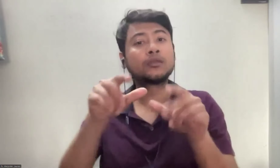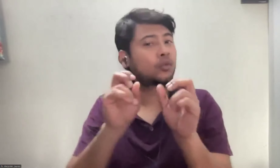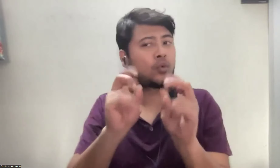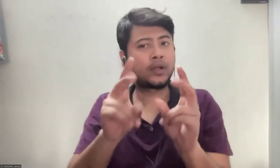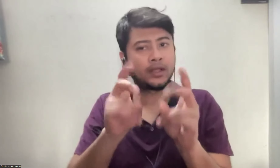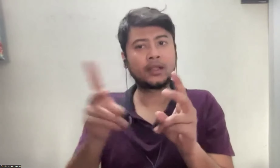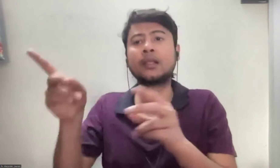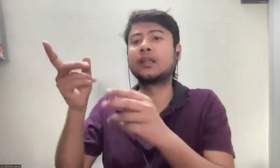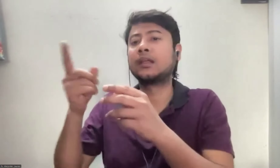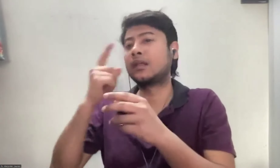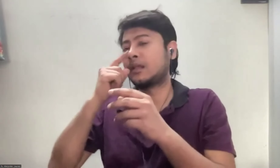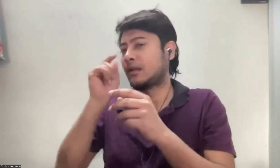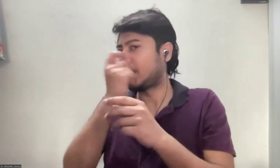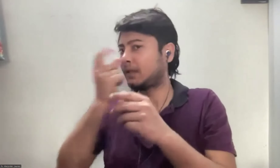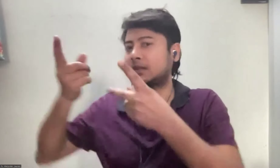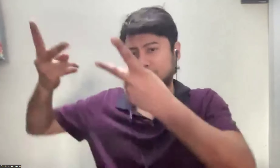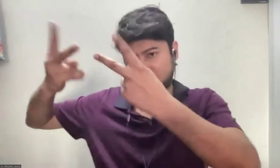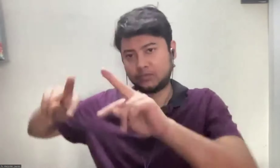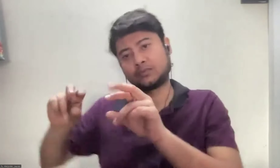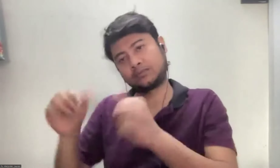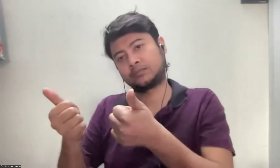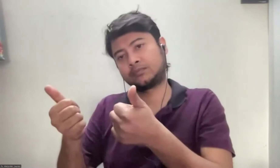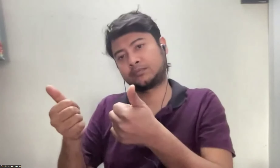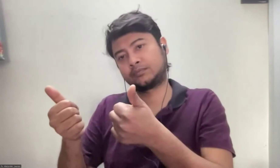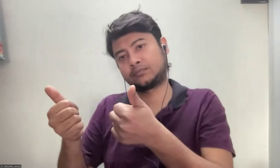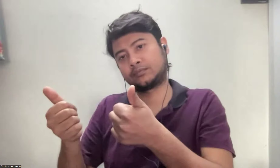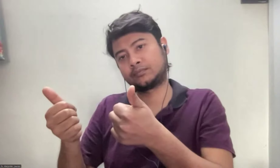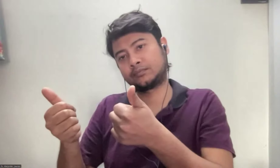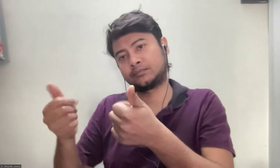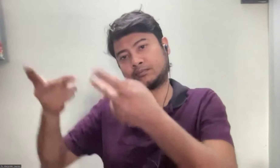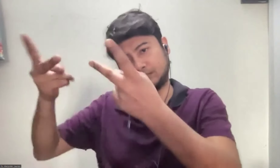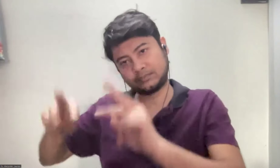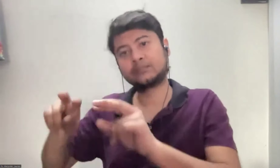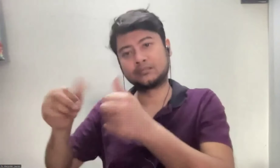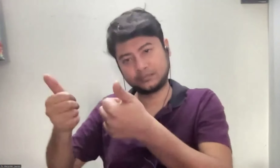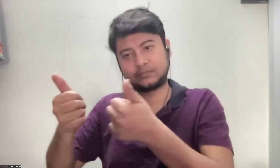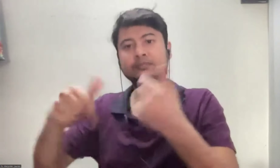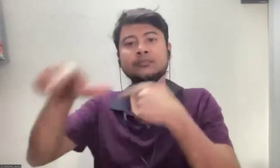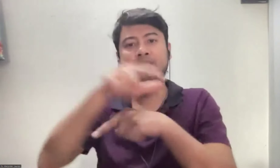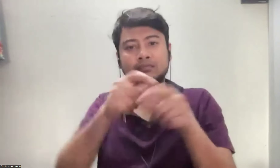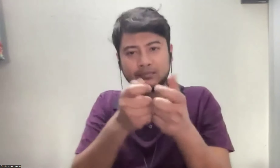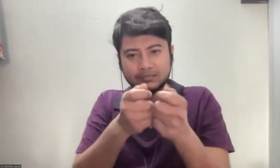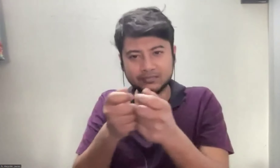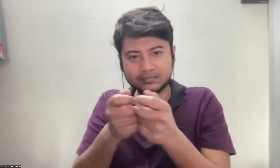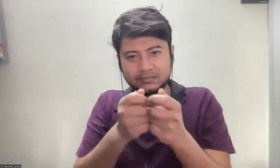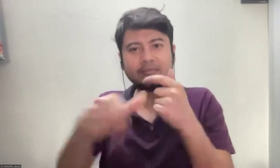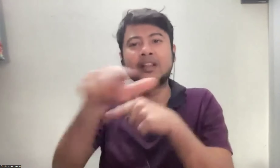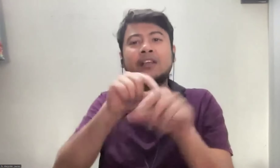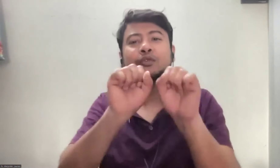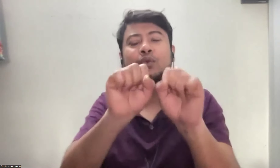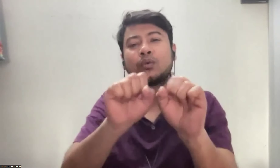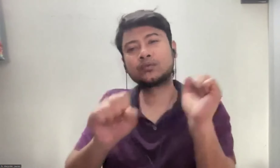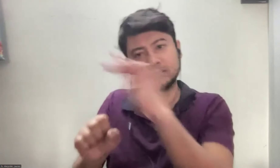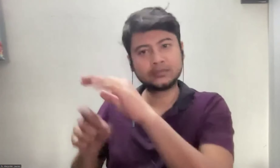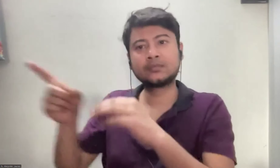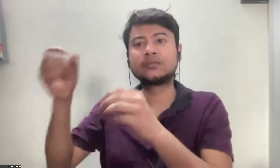language, and I reply to them in their mother tongue by translating it on Google. So we can do that.